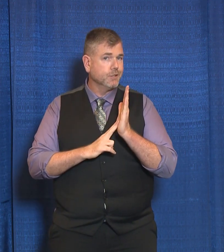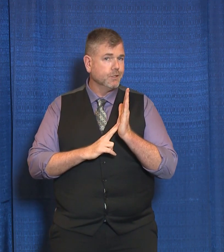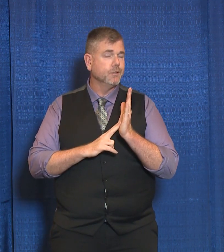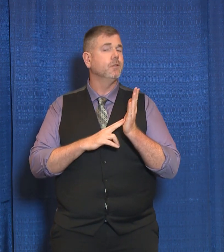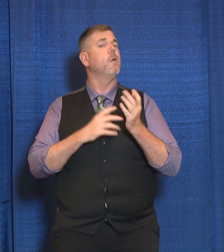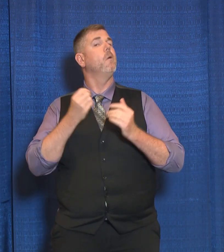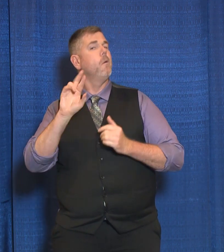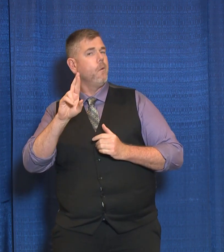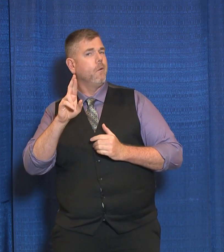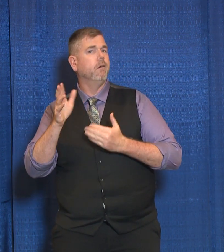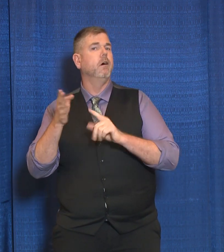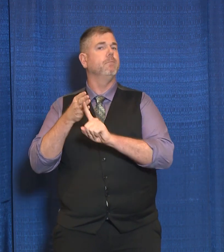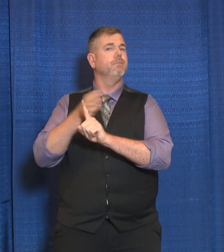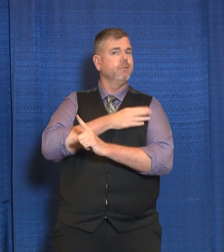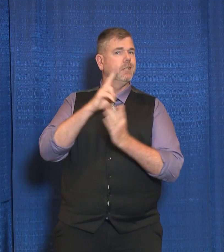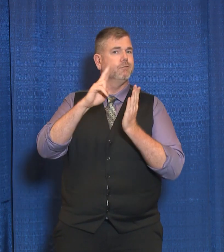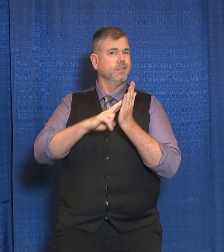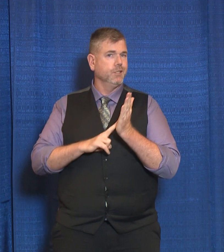application.